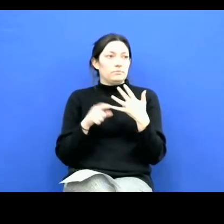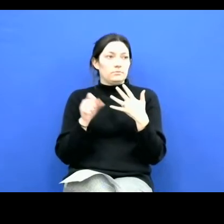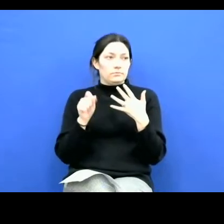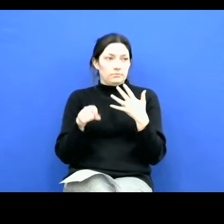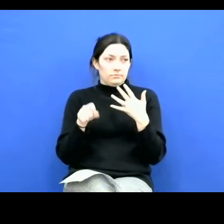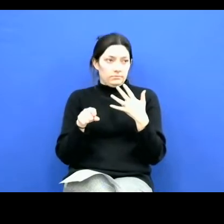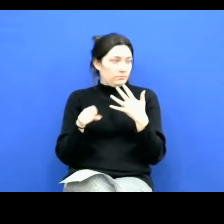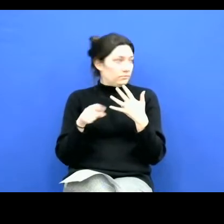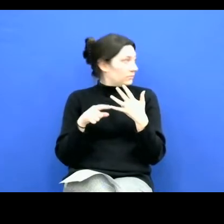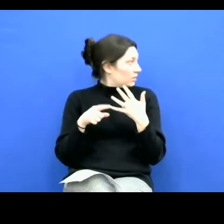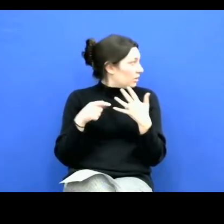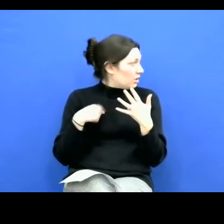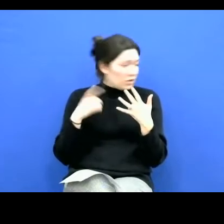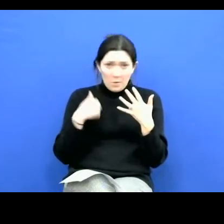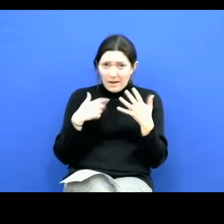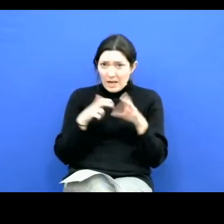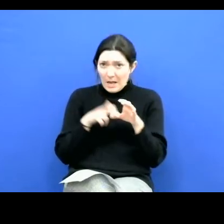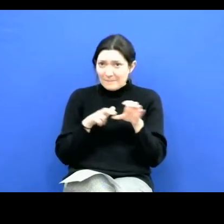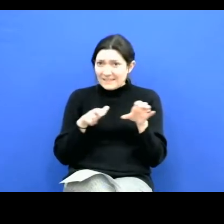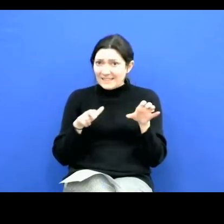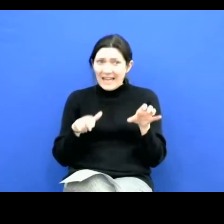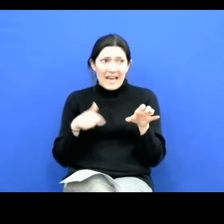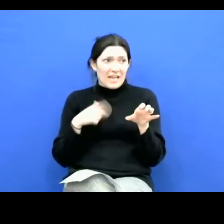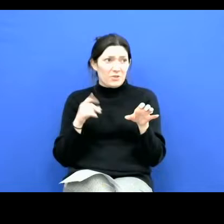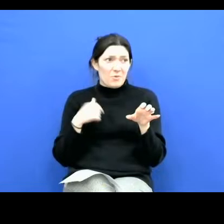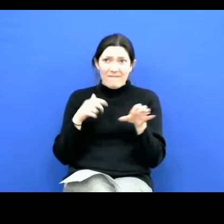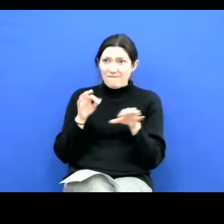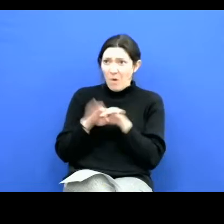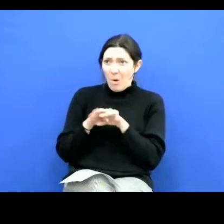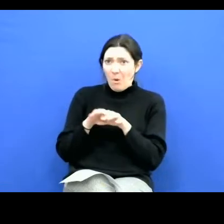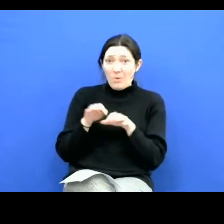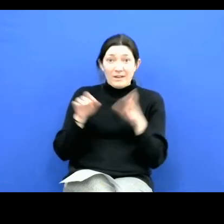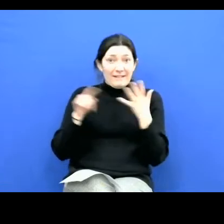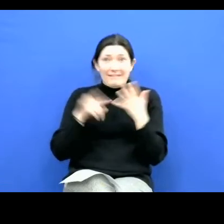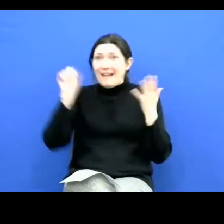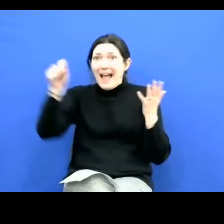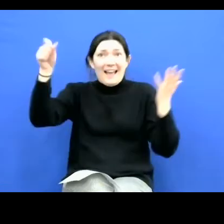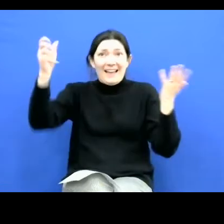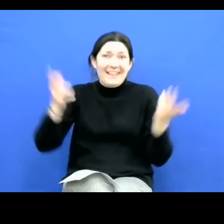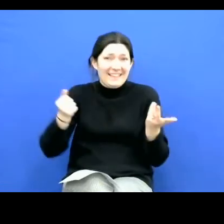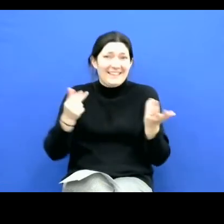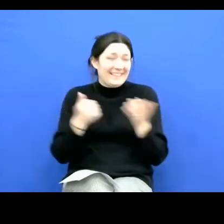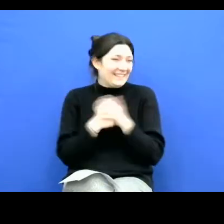Bolsner, Do I abstain? Do I vote? Aye.